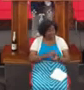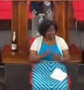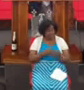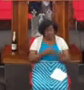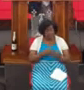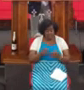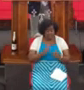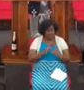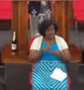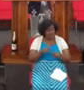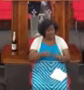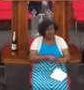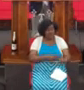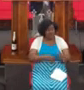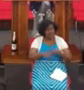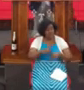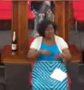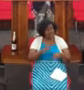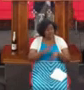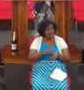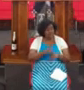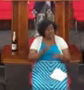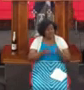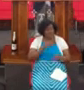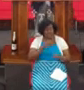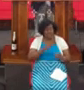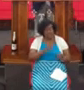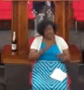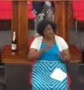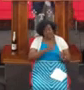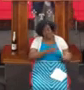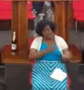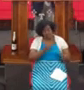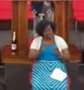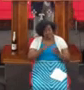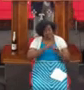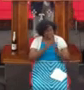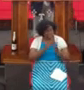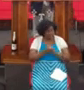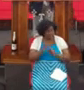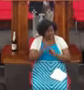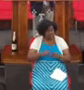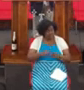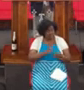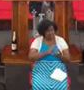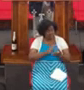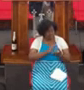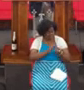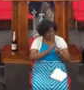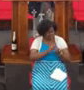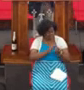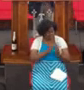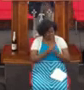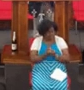been coming to church, but if you've never left change, you need to lead change. She's been attending the doctors for